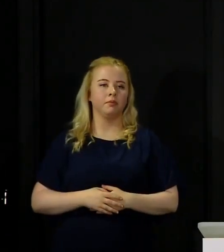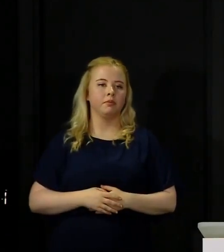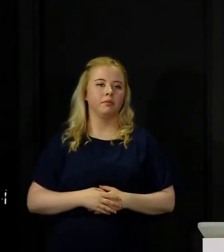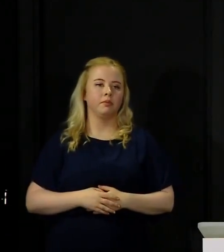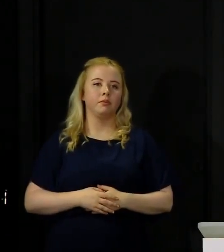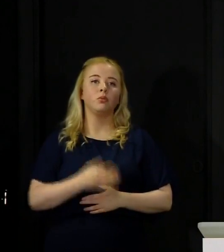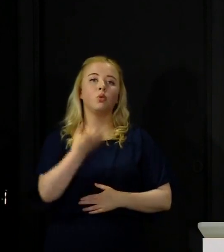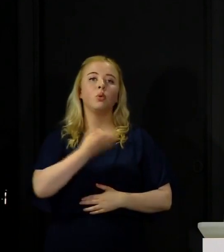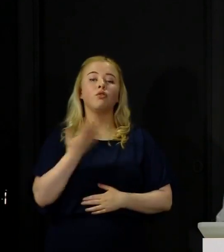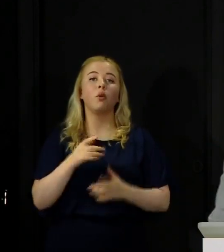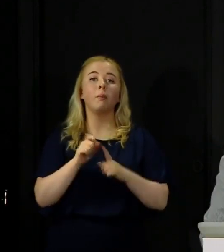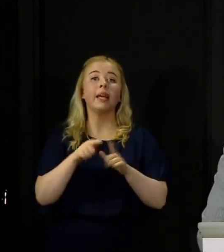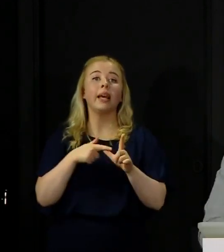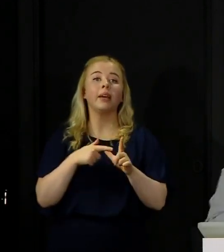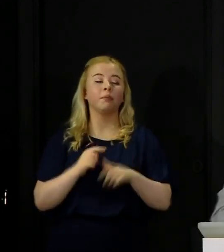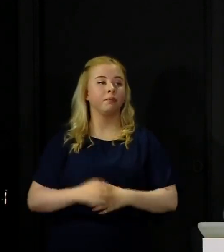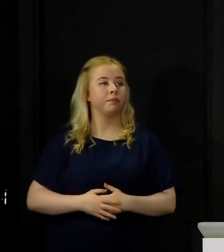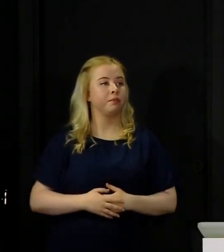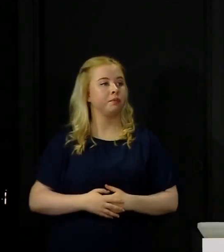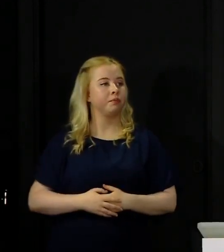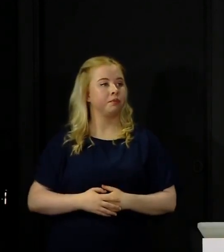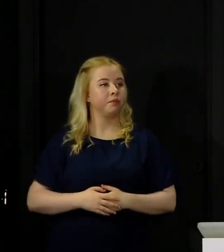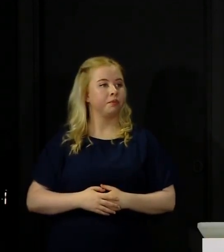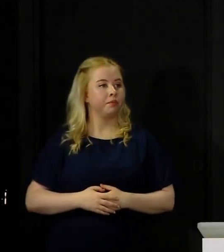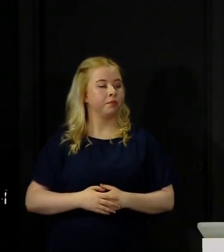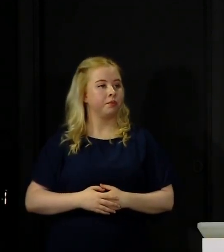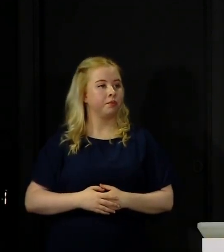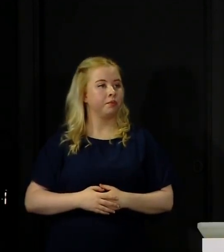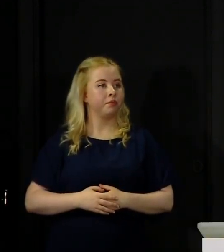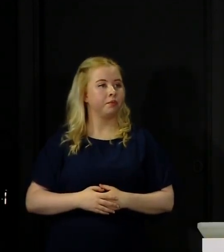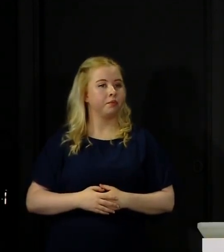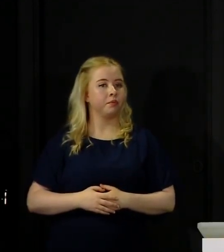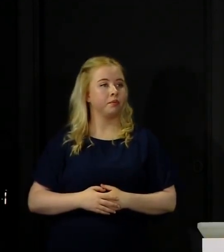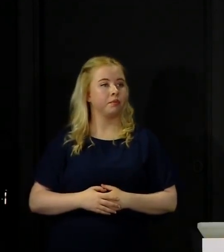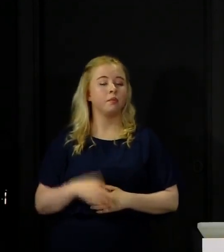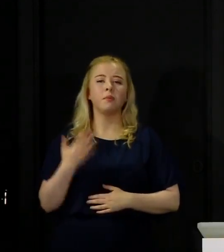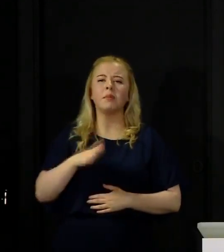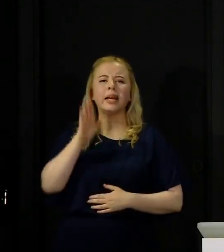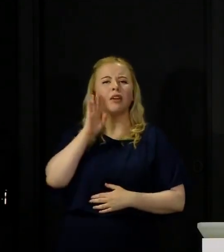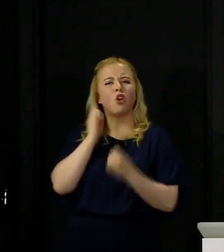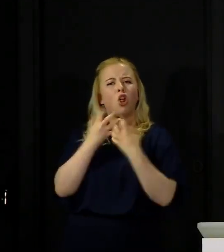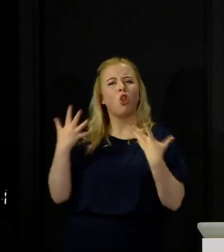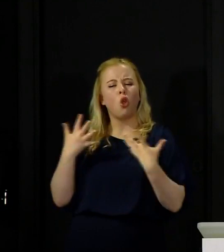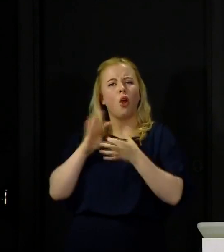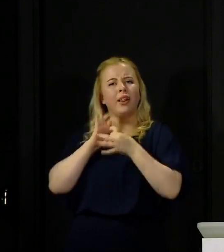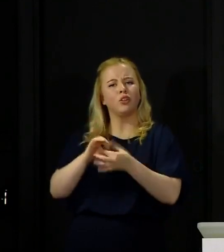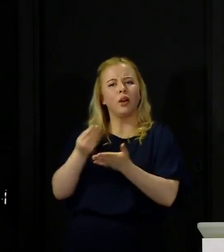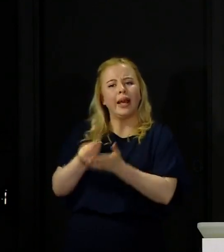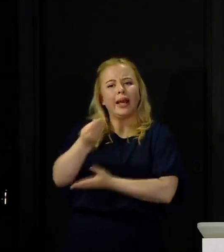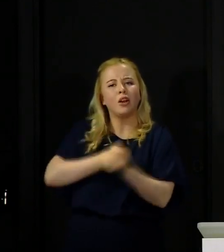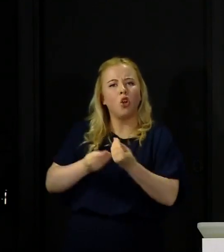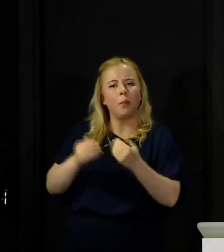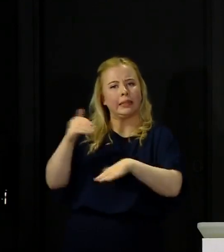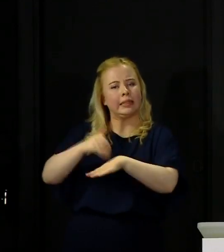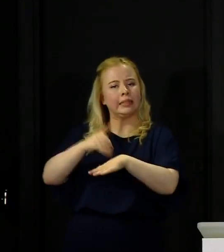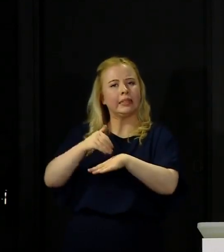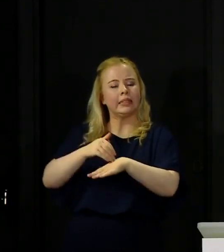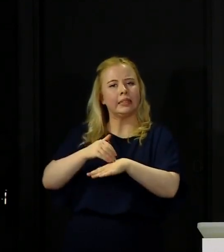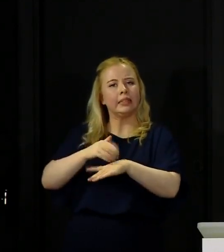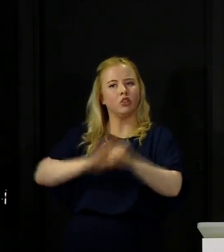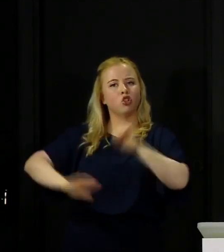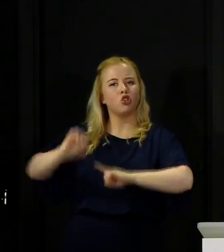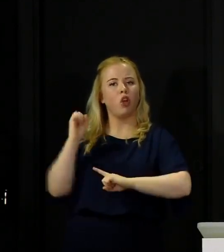Craig Payton from PA. Thank you, First Minister. We've been hearing a lot about the economic toll of coronavirus on